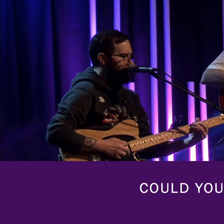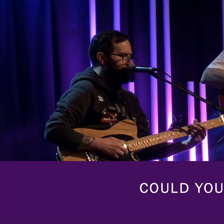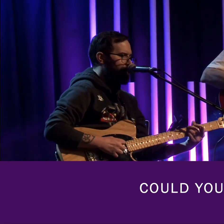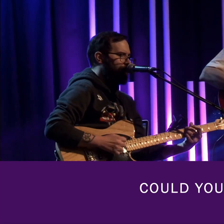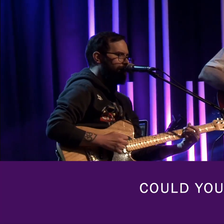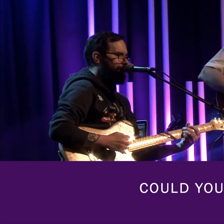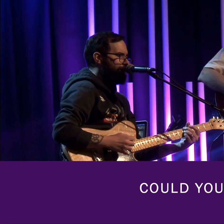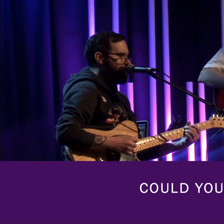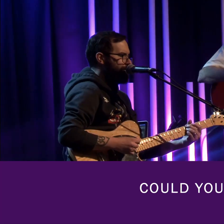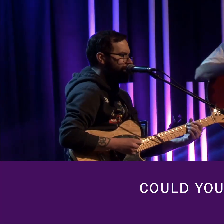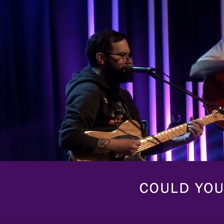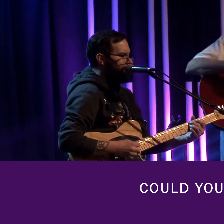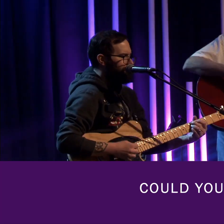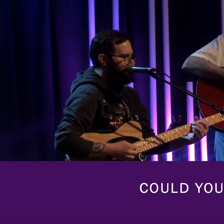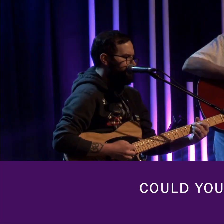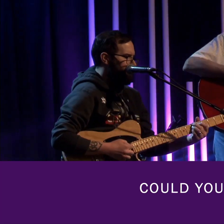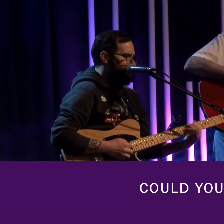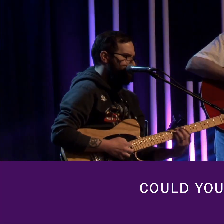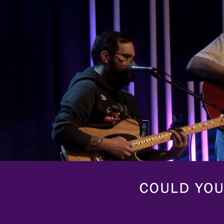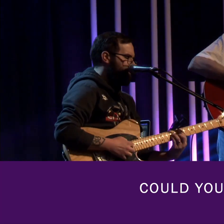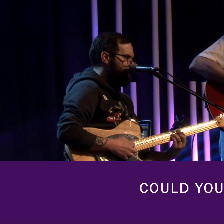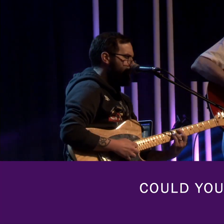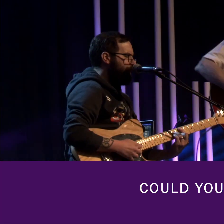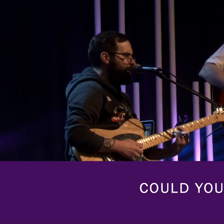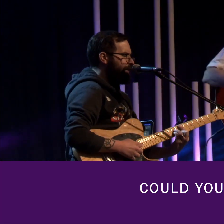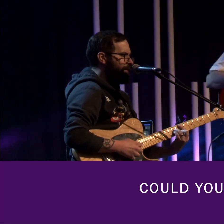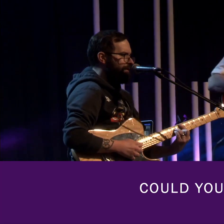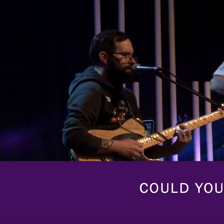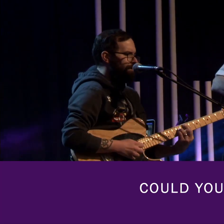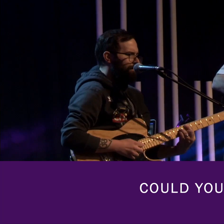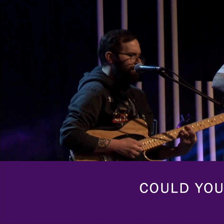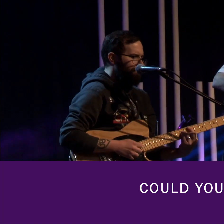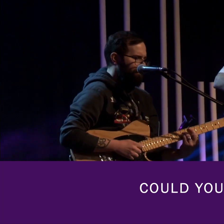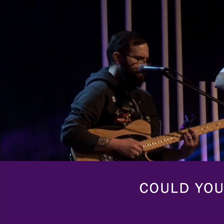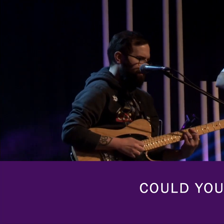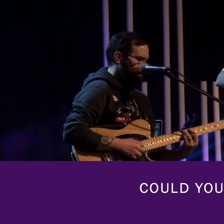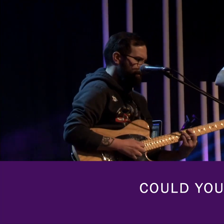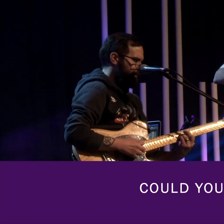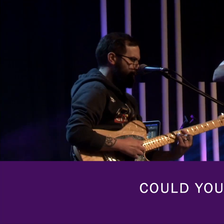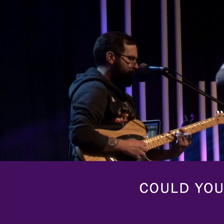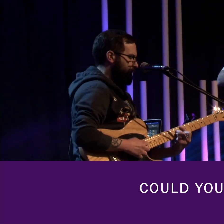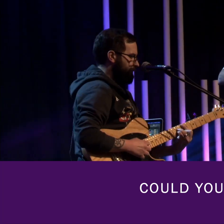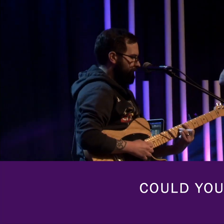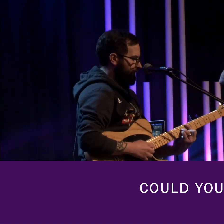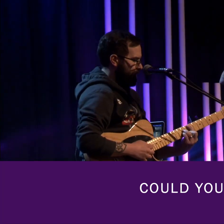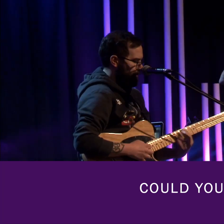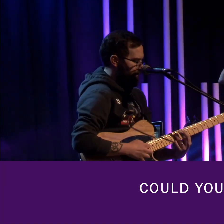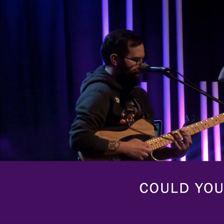Could you find a way